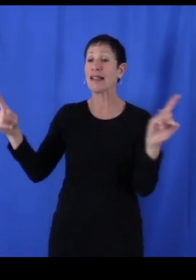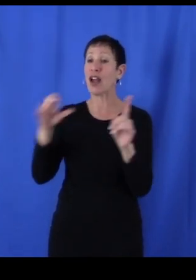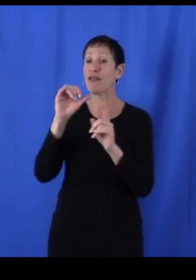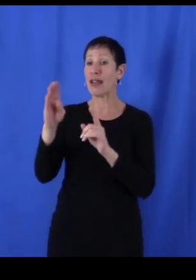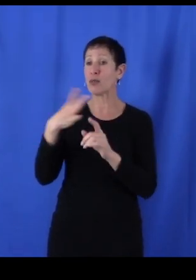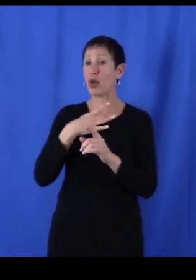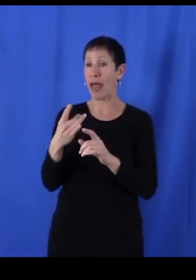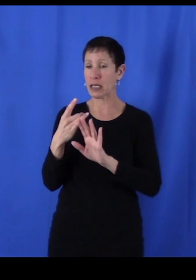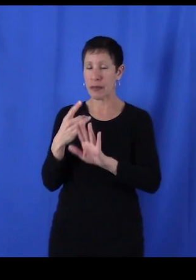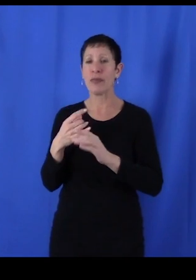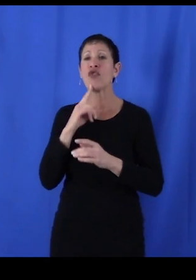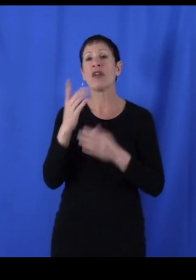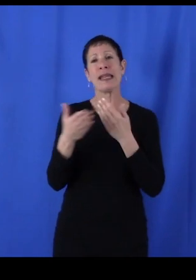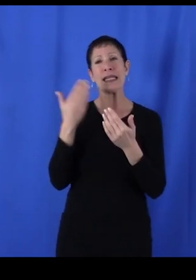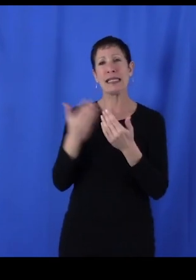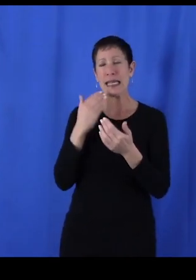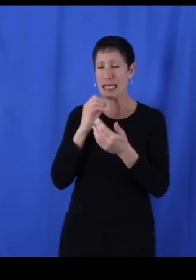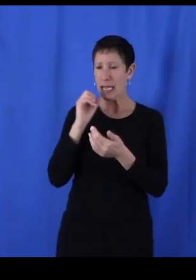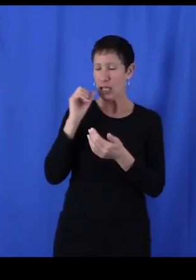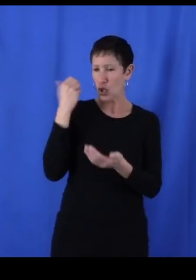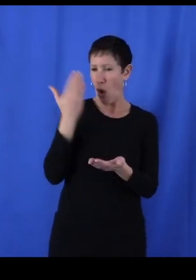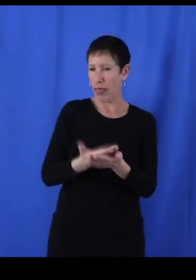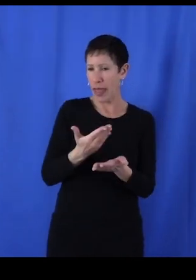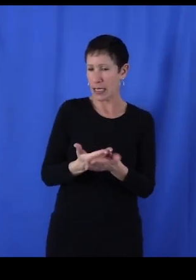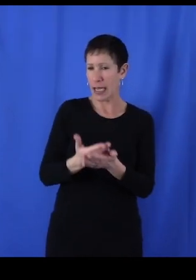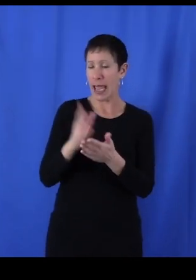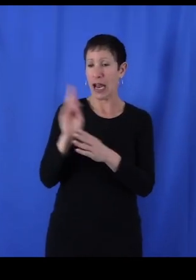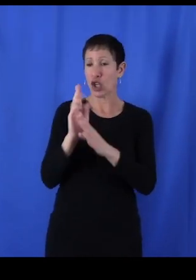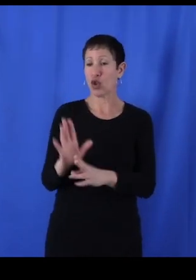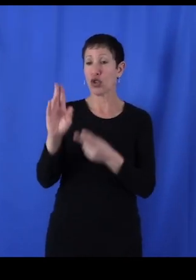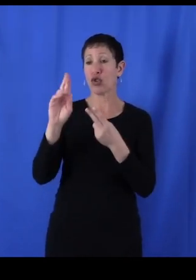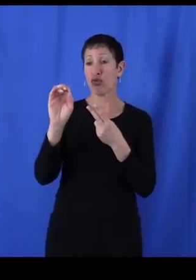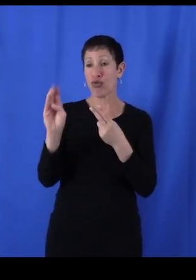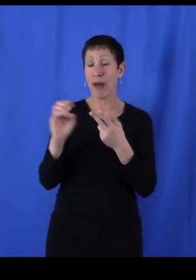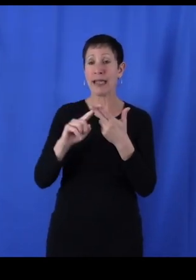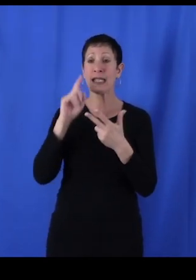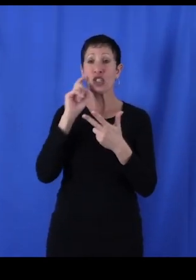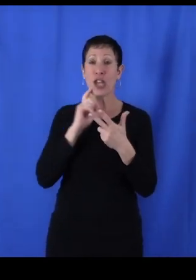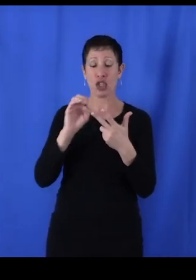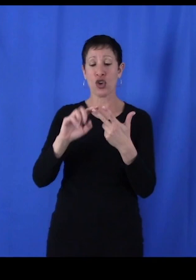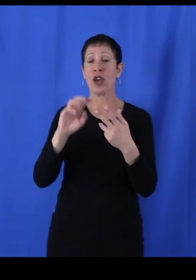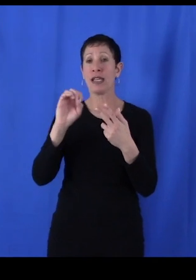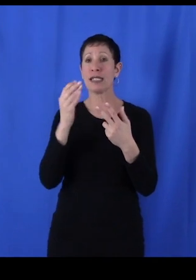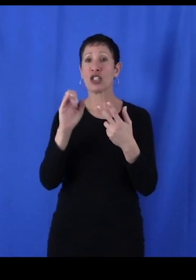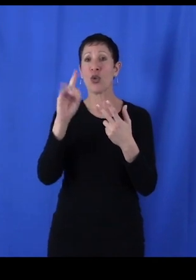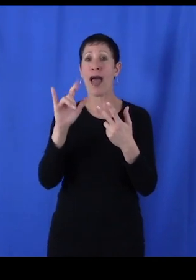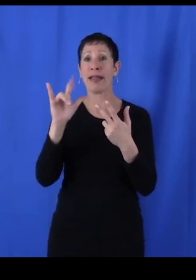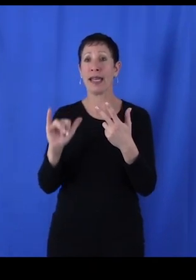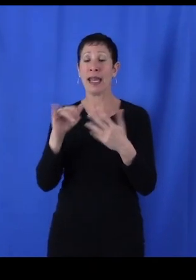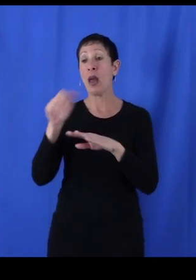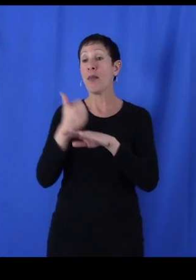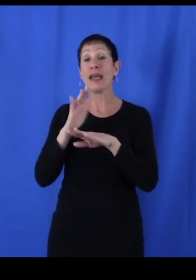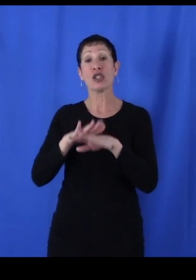Facebook likes, right? So it's really easy to authenticate a user's race, gender, sexuality based on